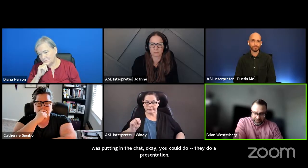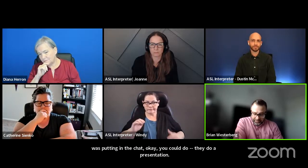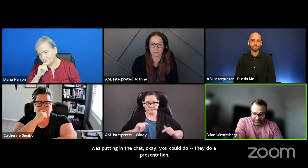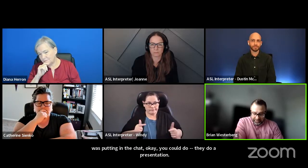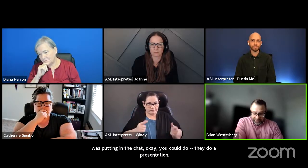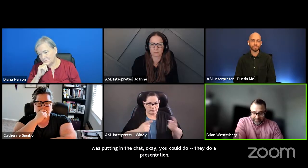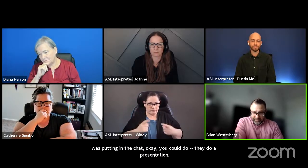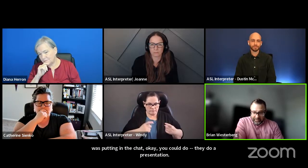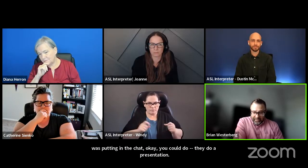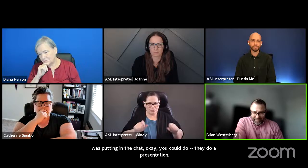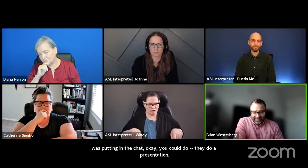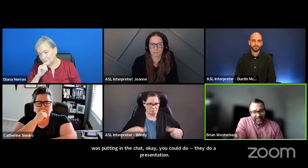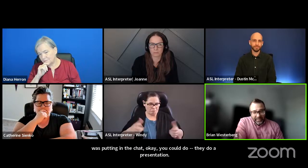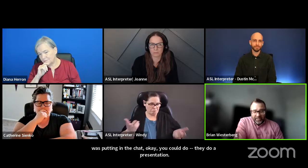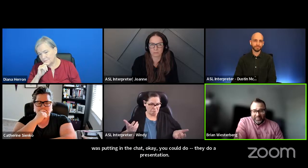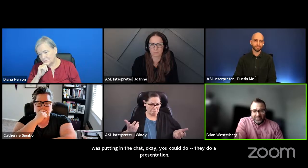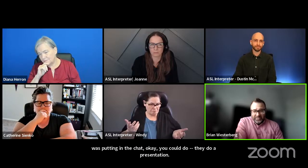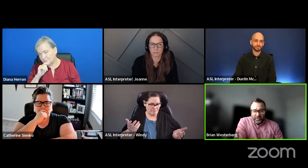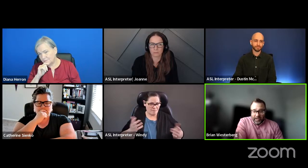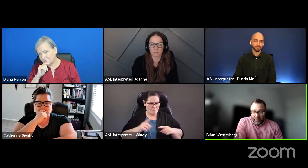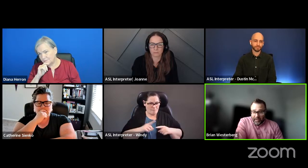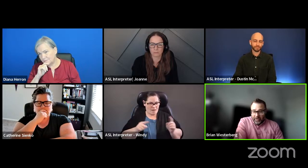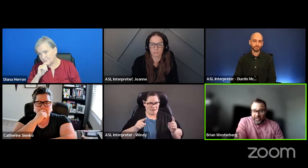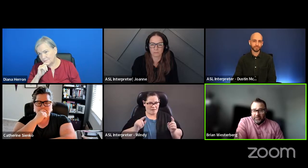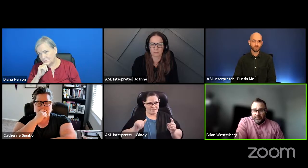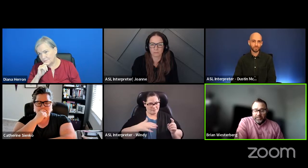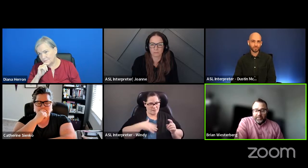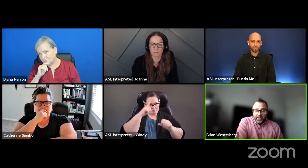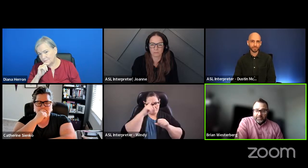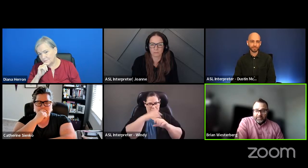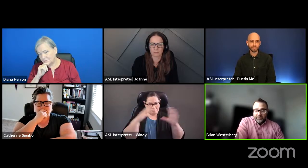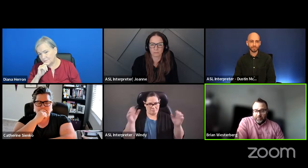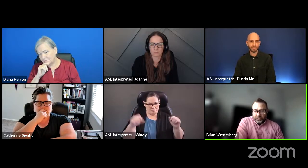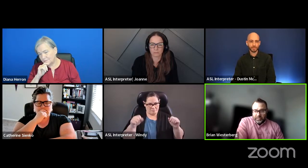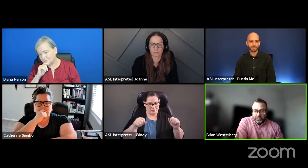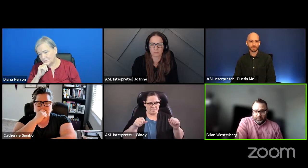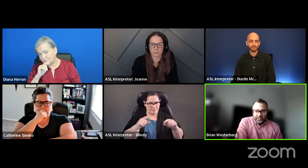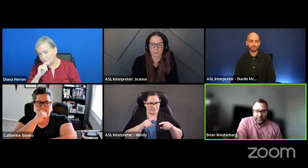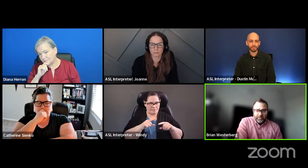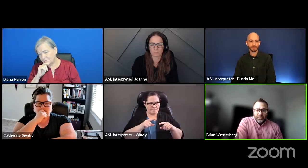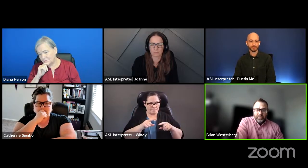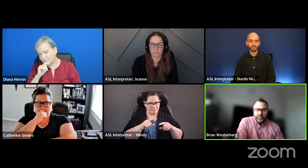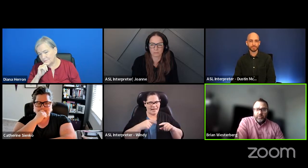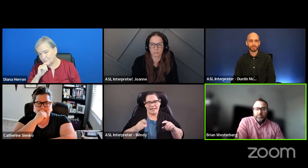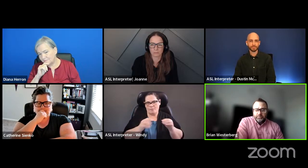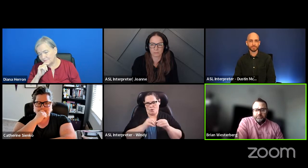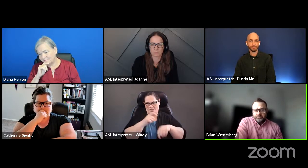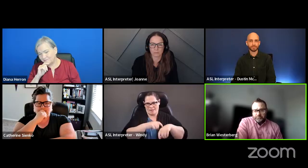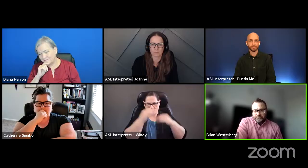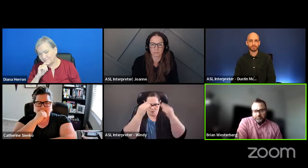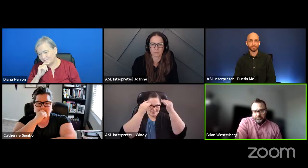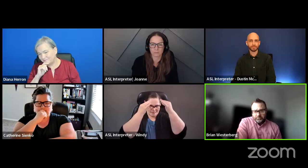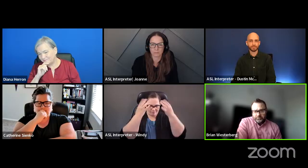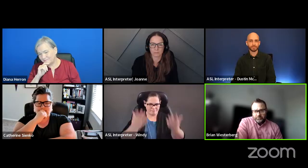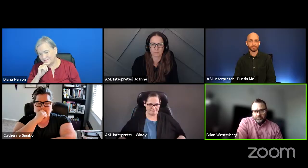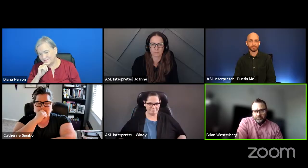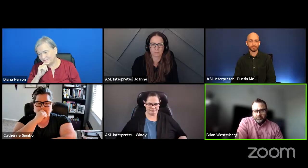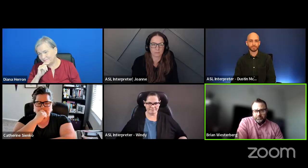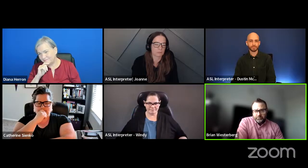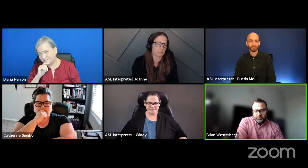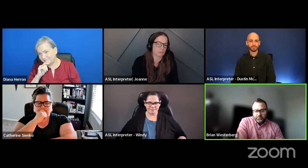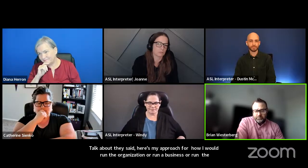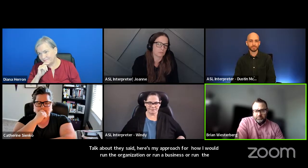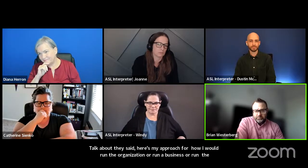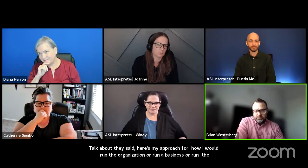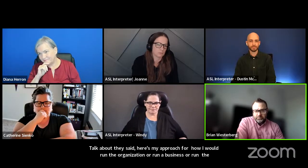But I think that's where I'm at right now, but I definitely would need a little more time to think it through.